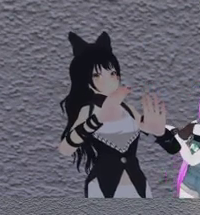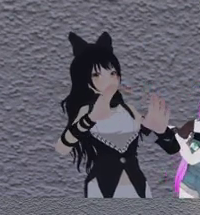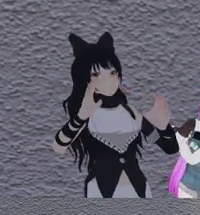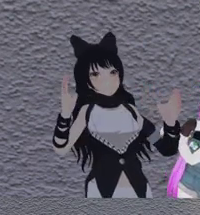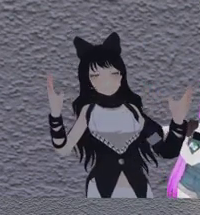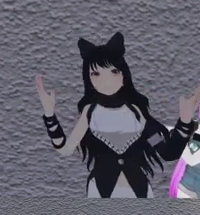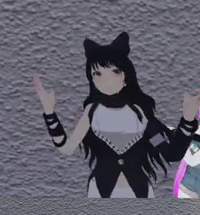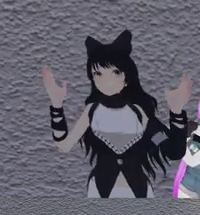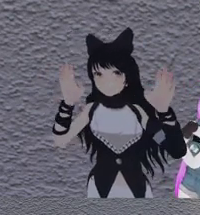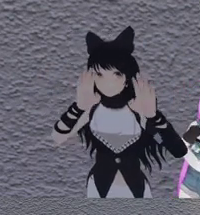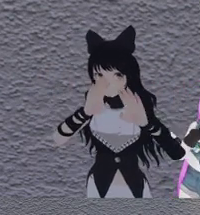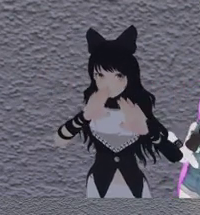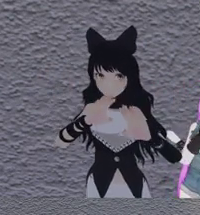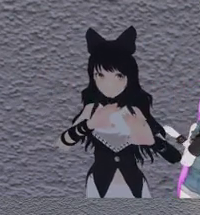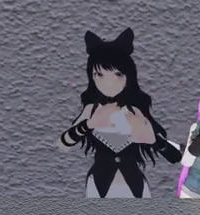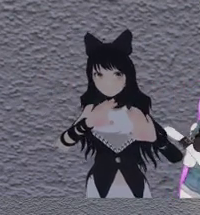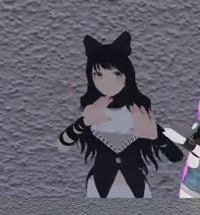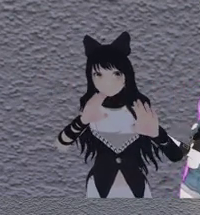Close.